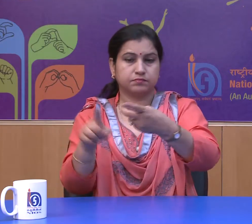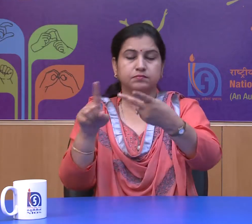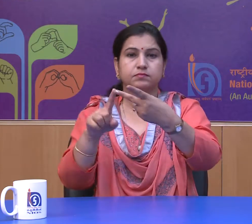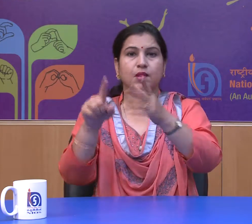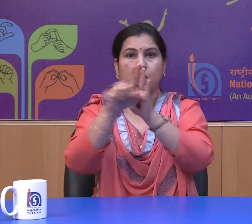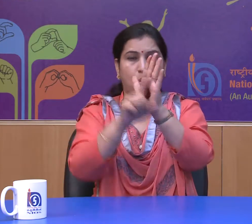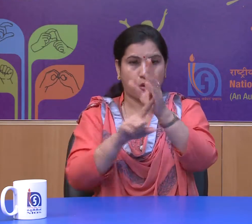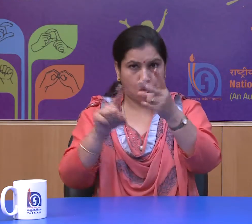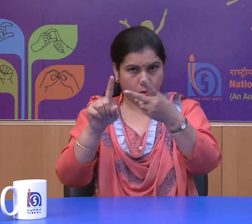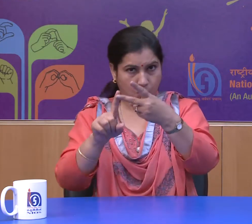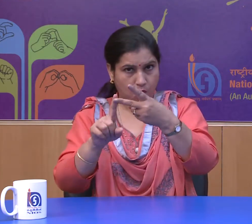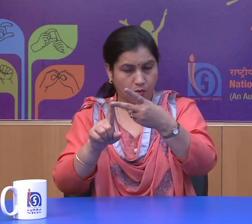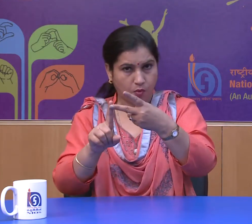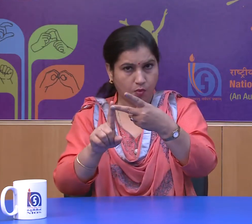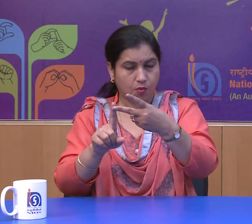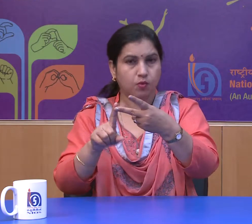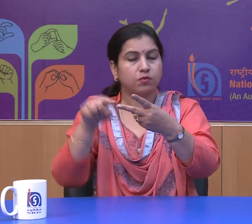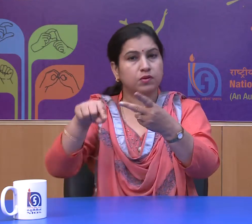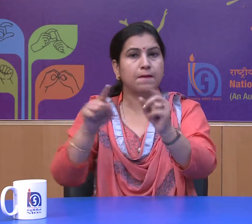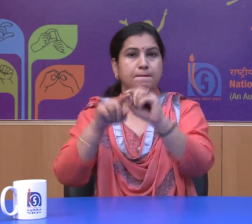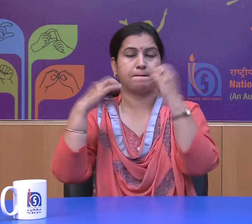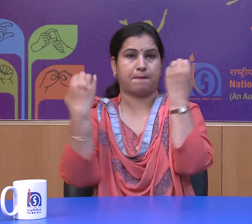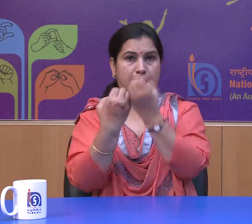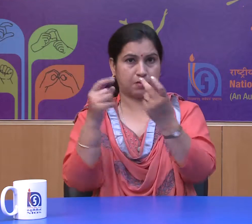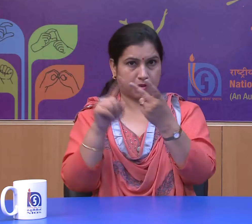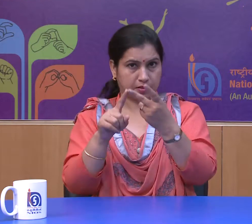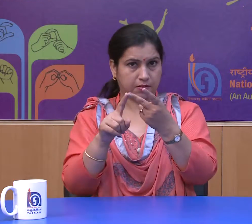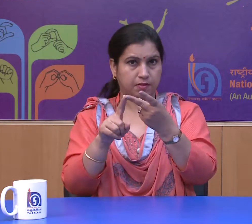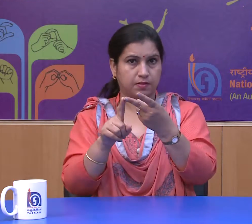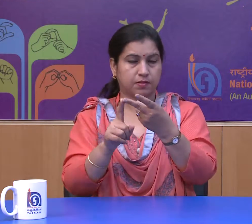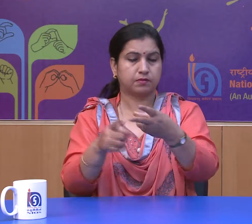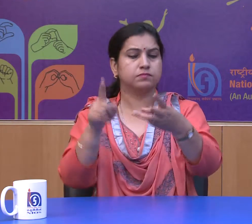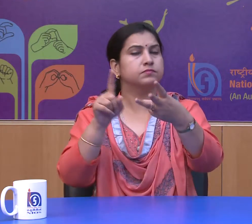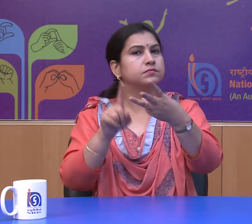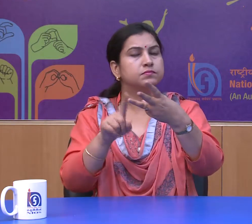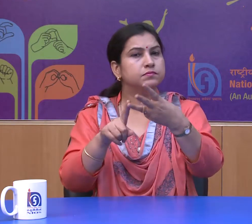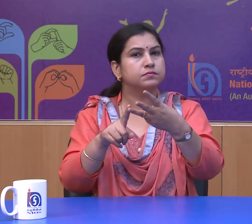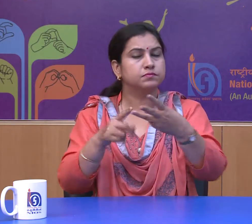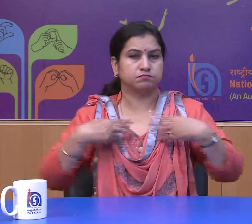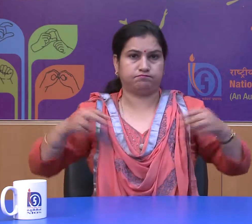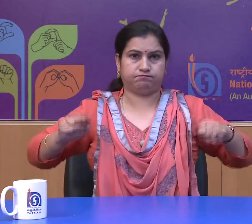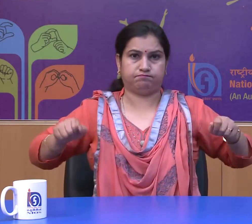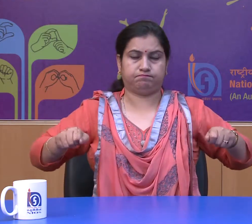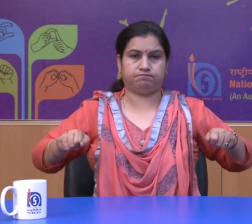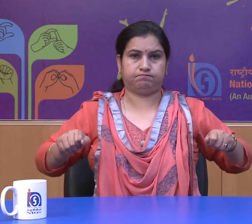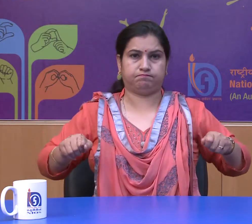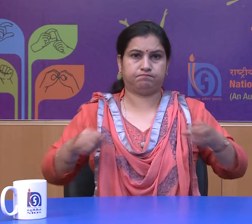legislature, that is parliament, and judiciary